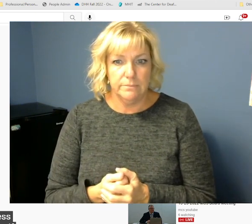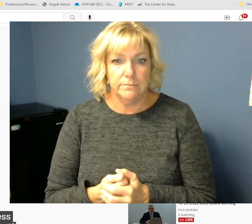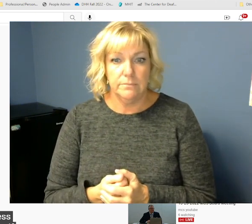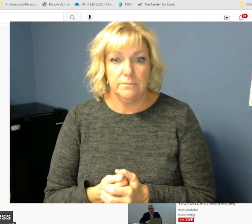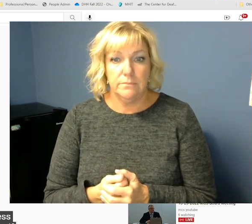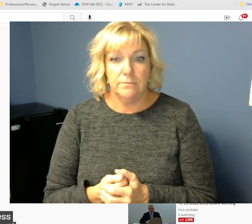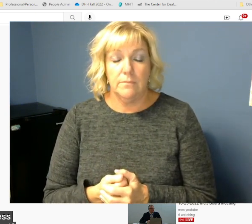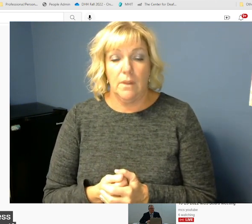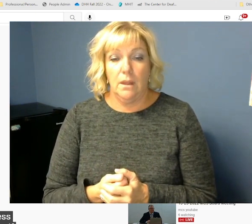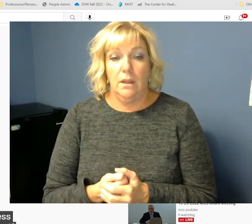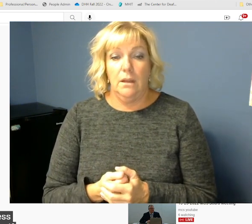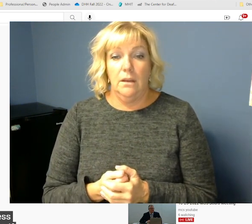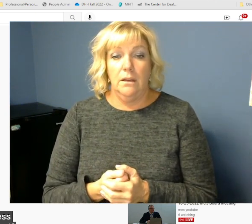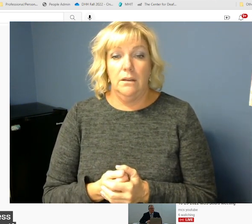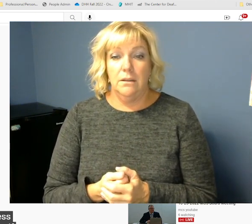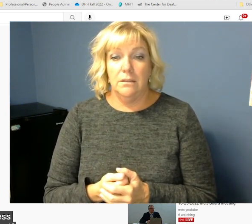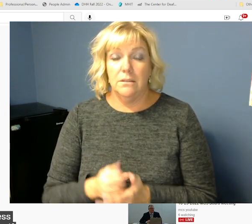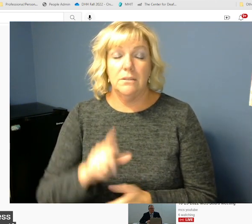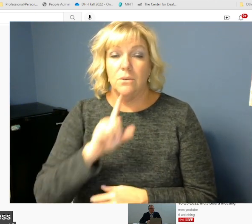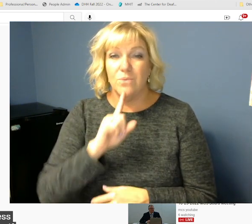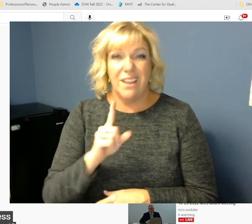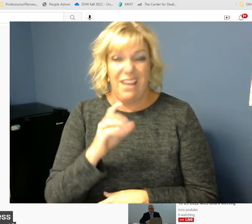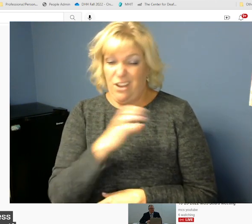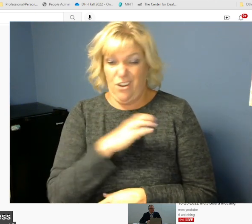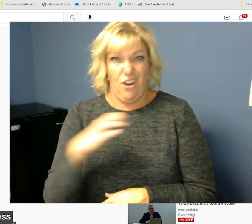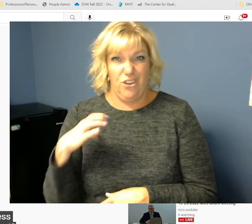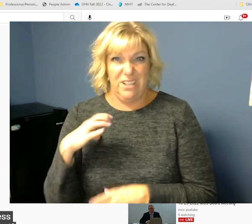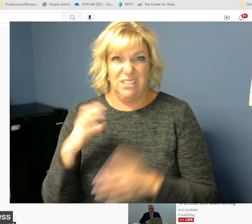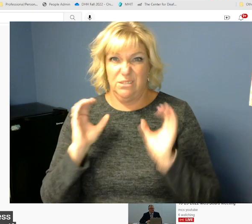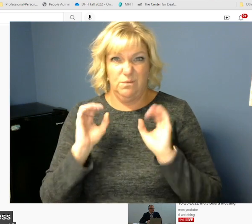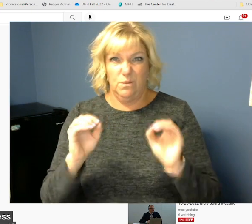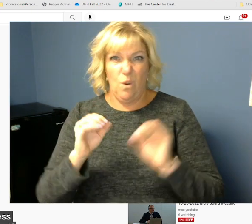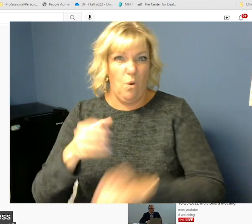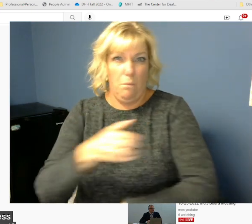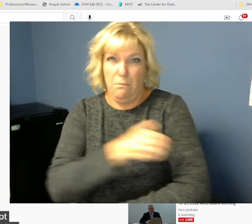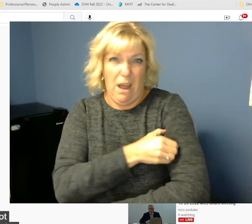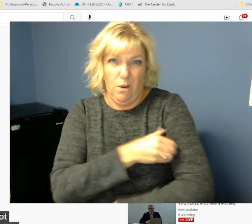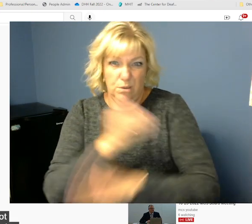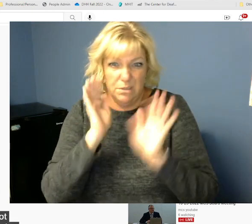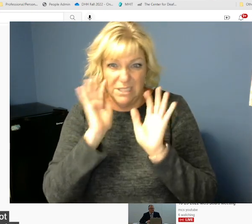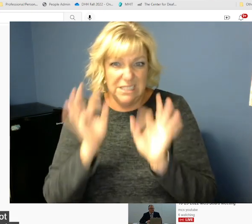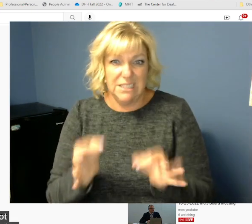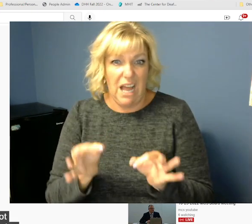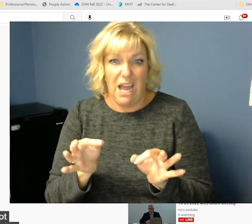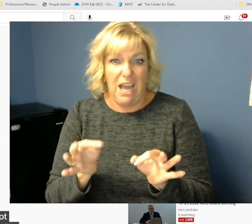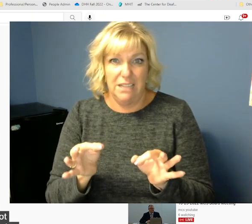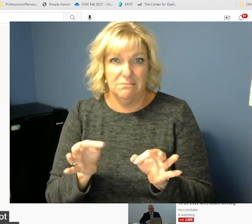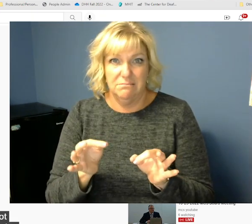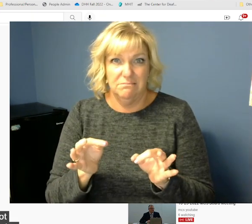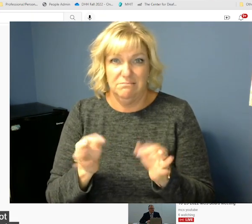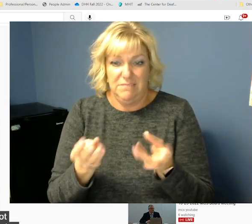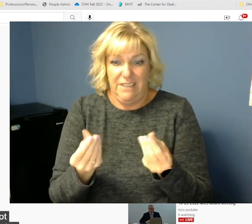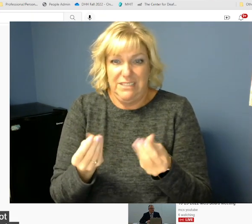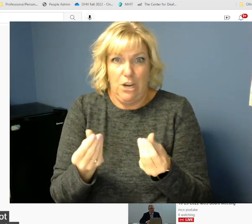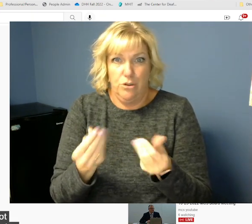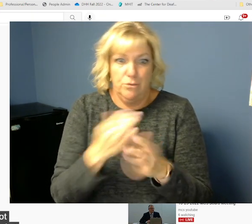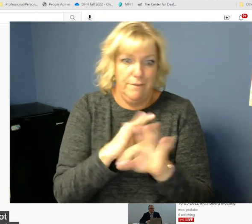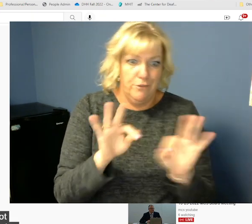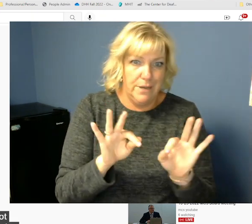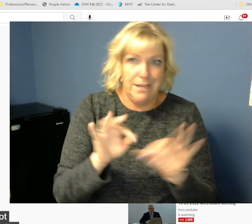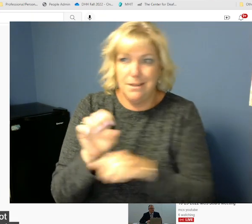And that ultimately Congress really has no means of determining if territory is free or territory is not